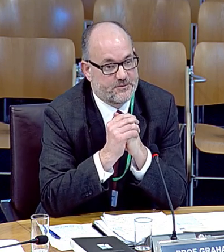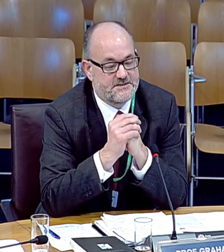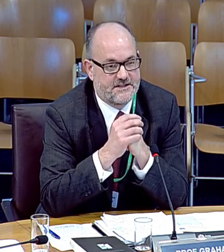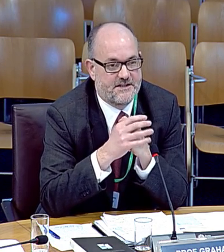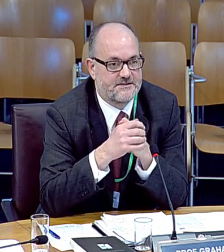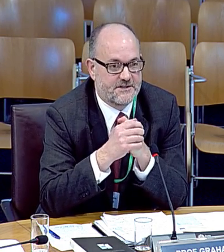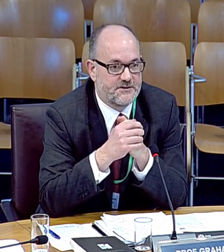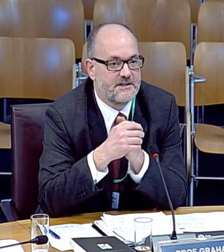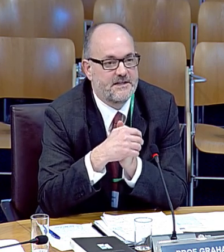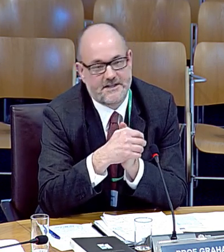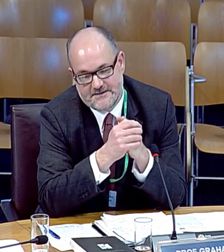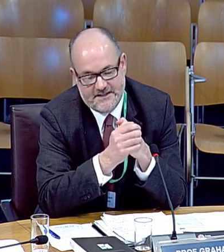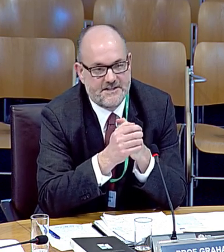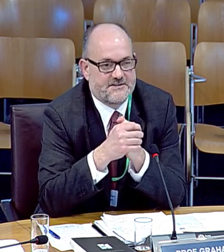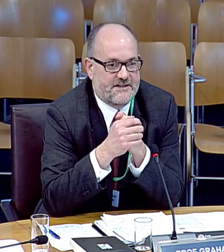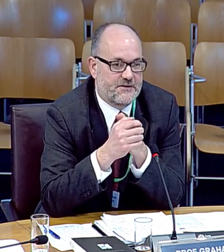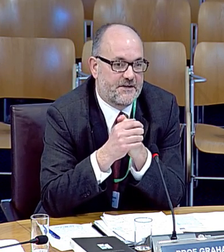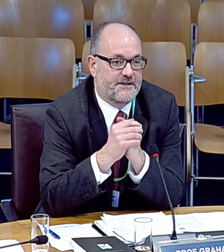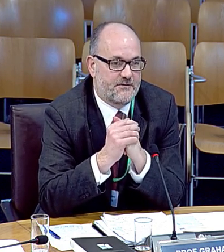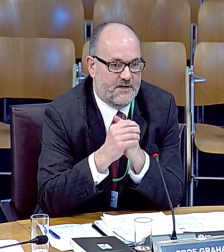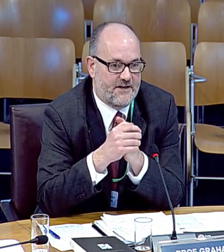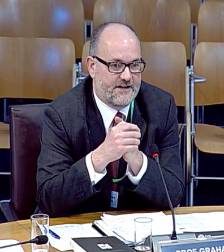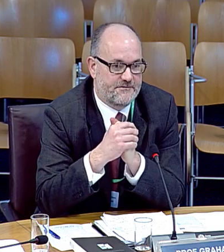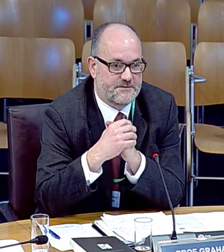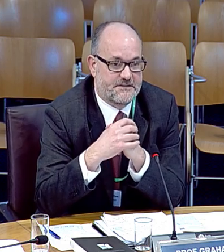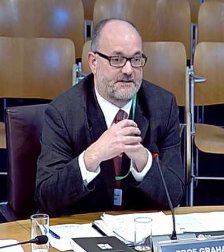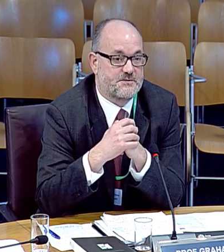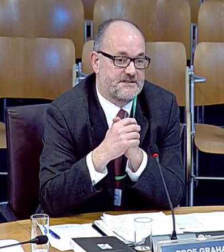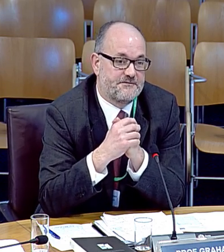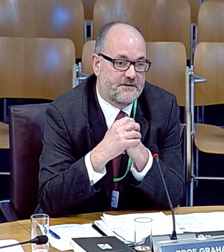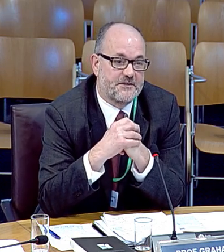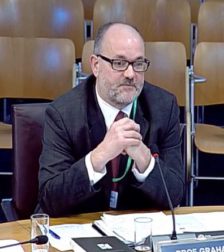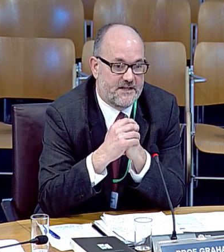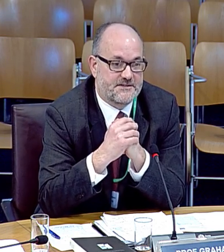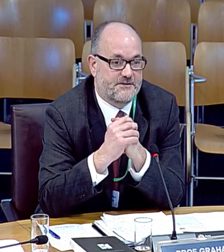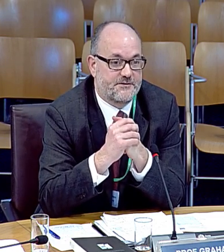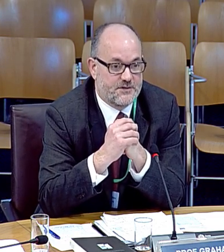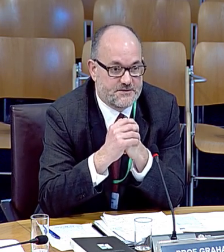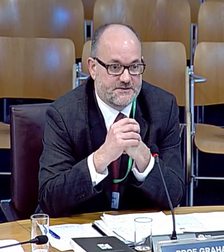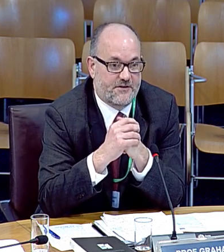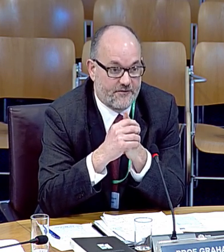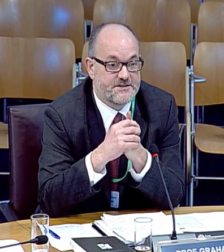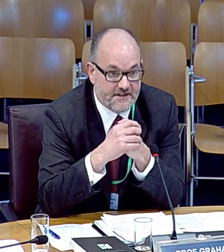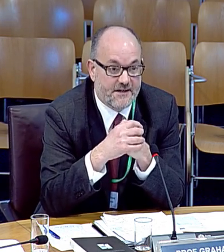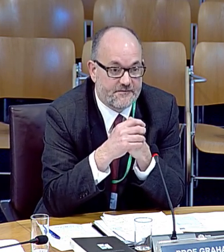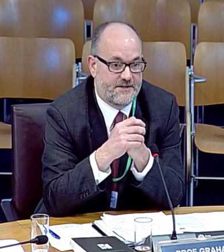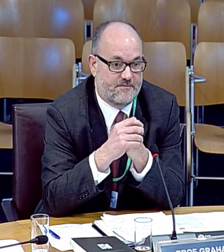10 years ago. 10 years down the line, we now have something like 25 BSL users on the staff and